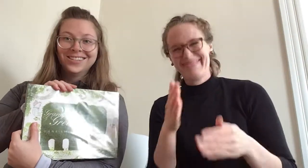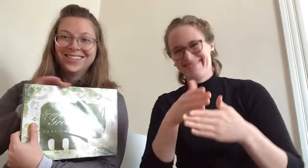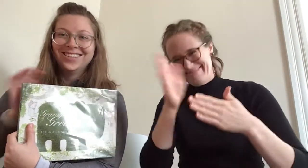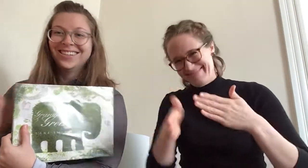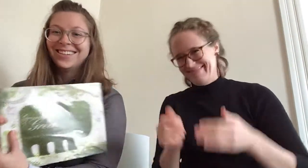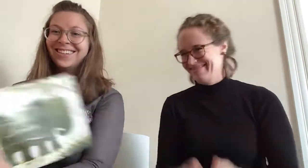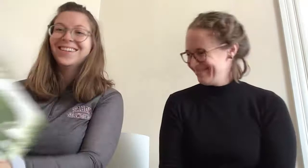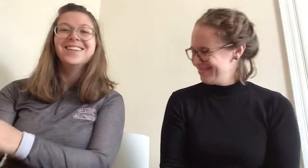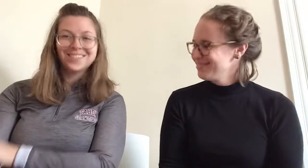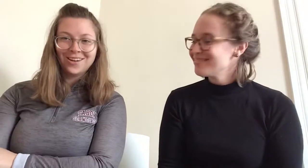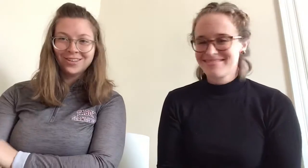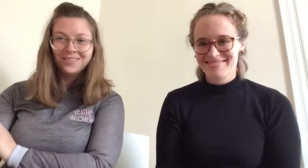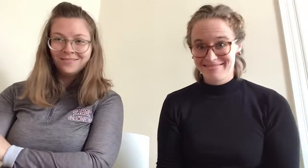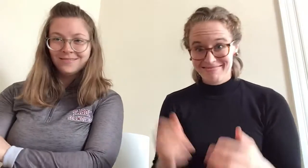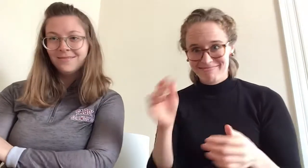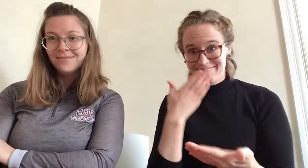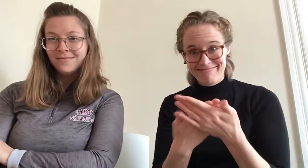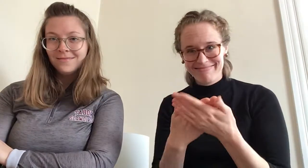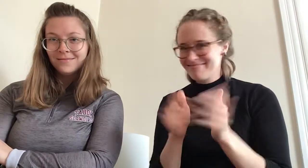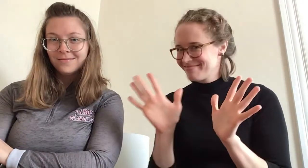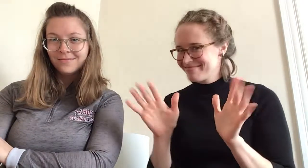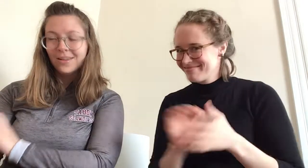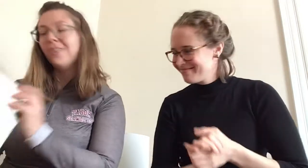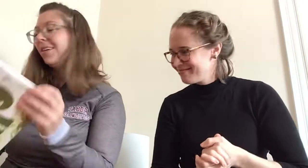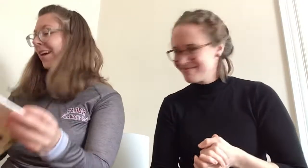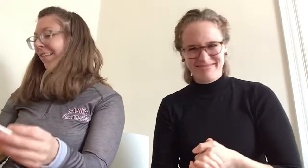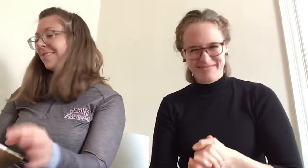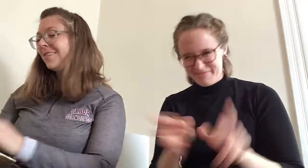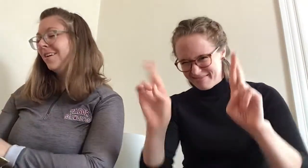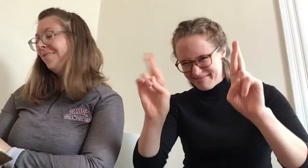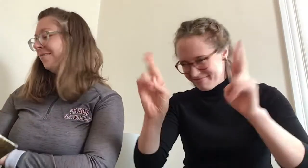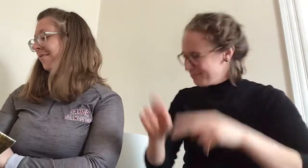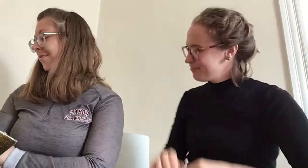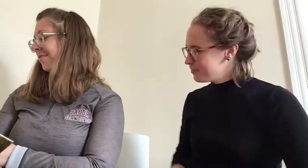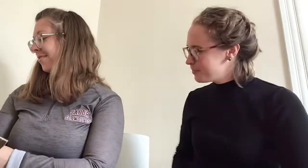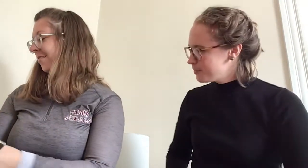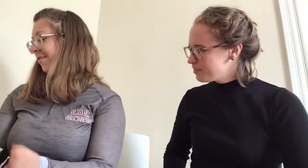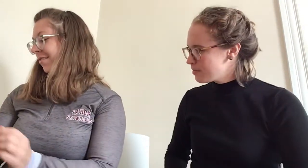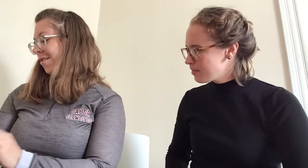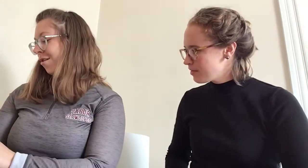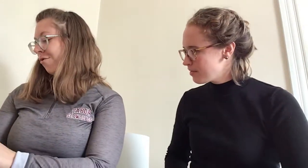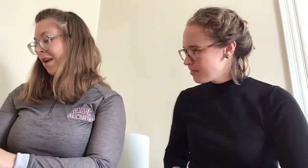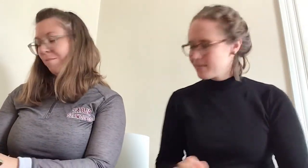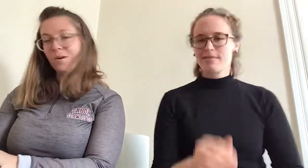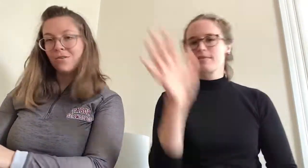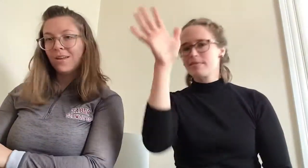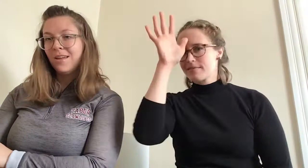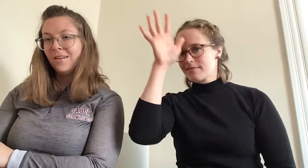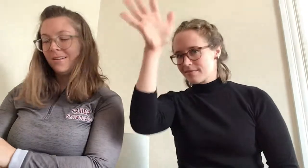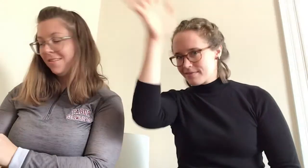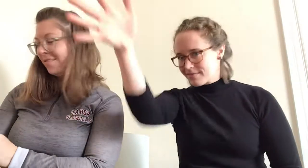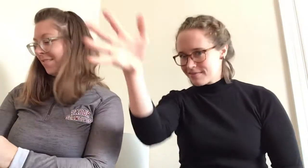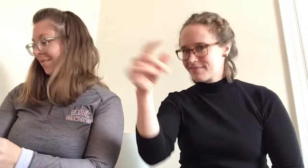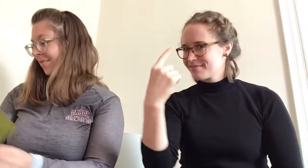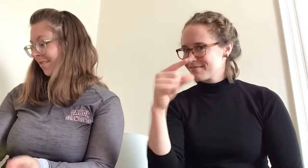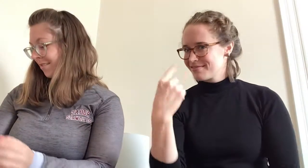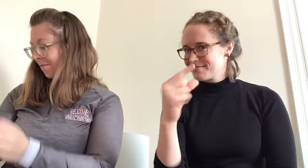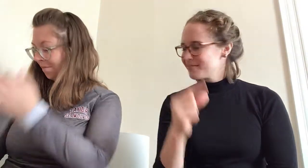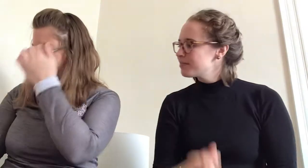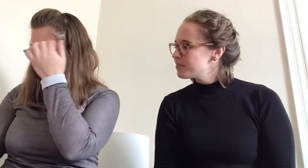end. Sound good? Okay, let's go. Grandpa Green.